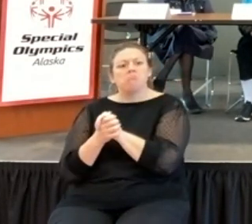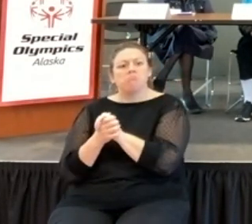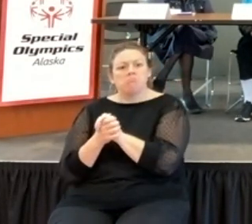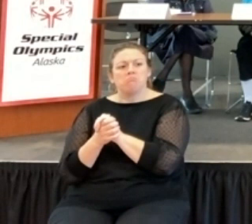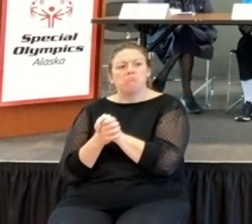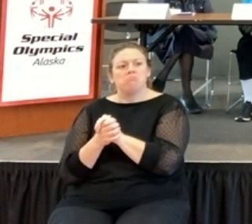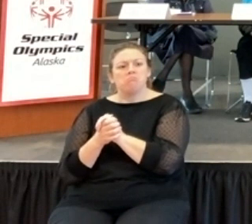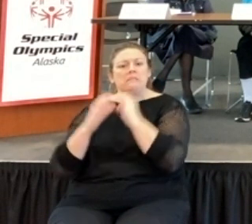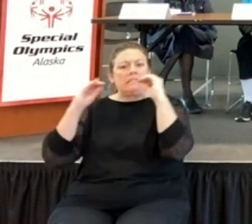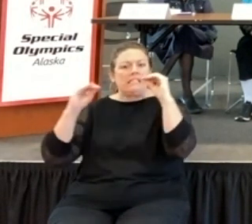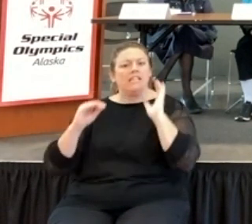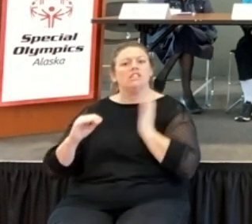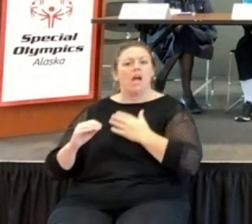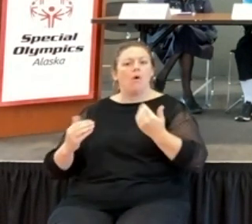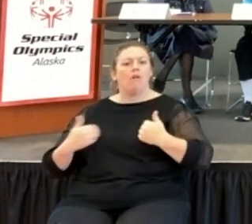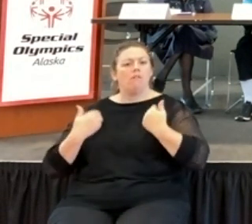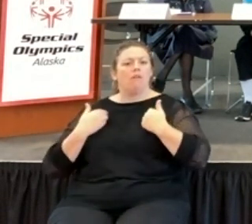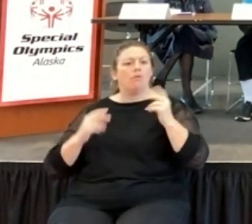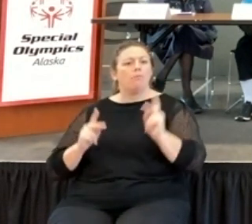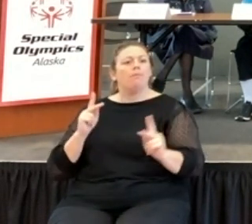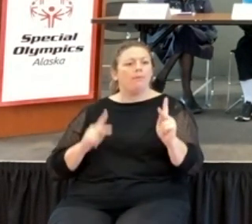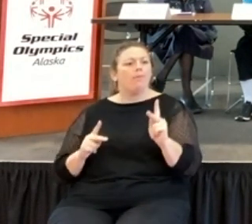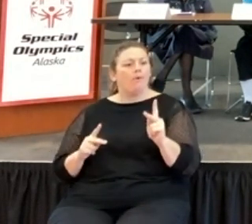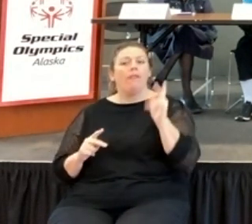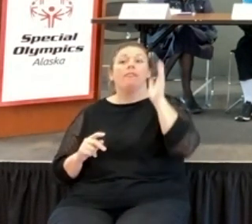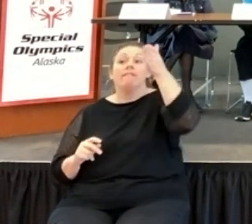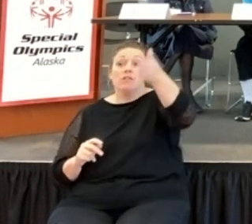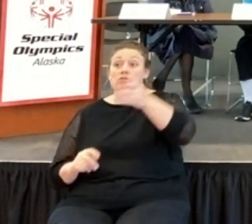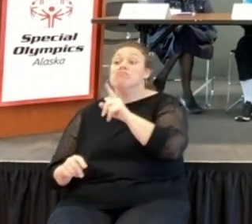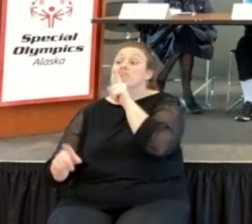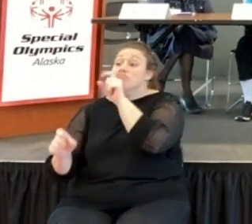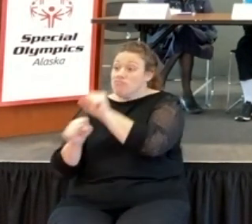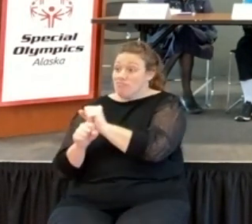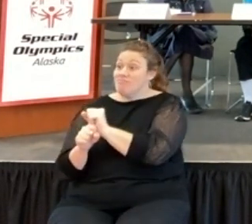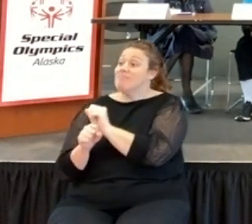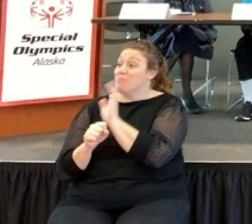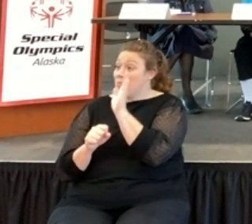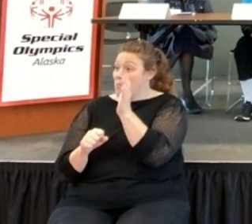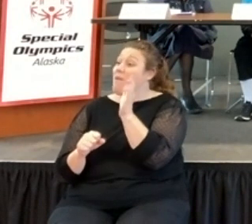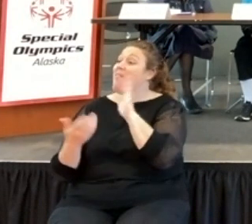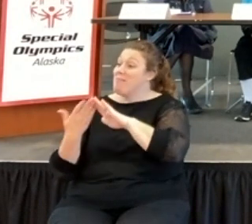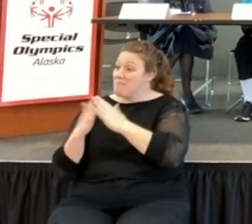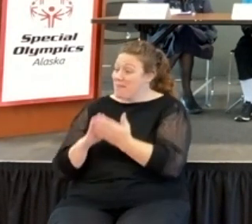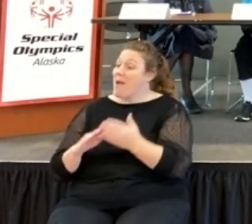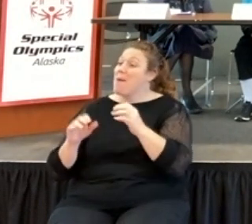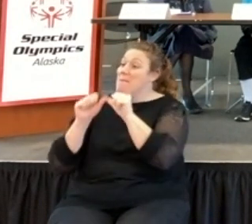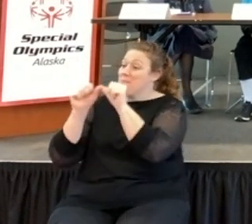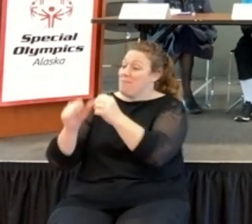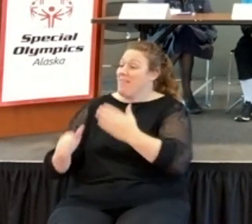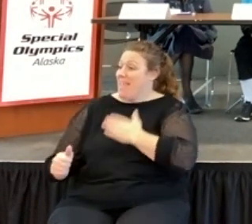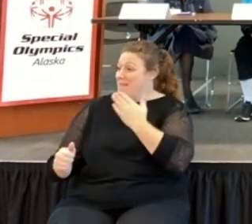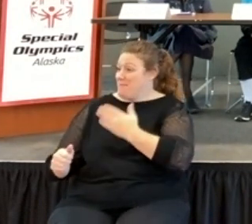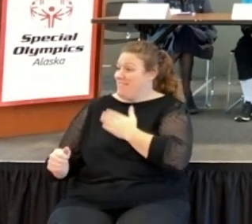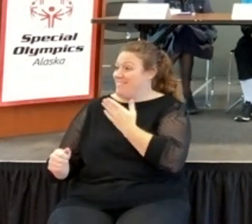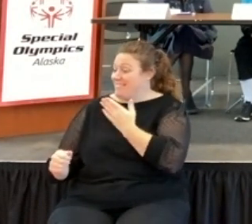younger generations into the future, that there is happiness as you get older. And when a young